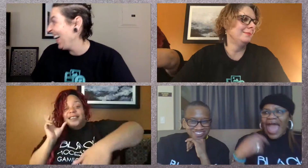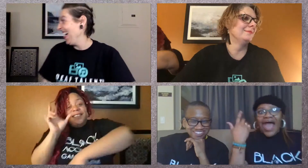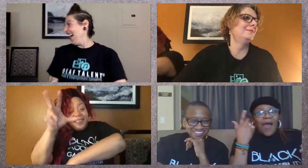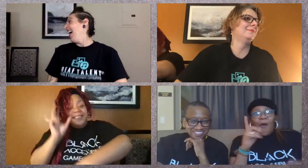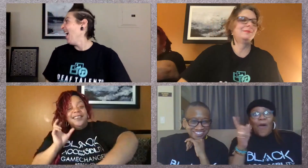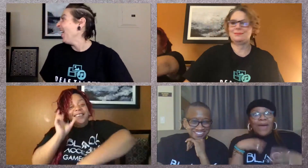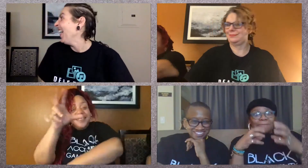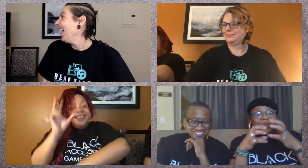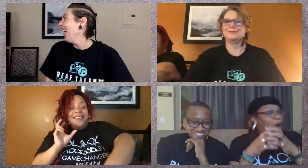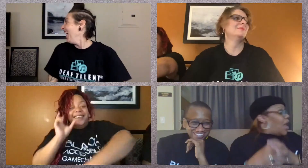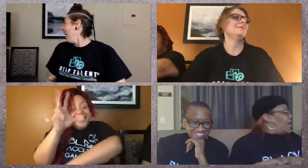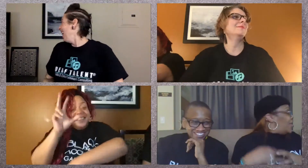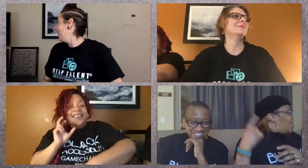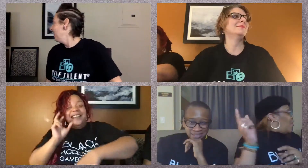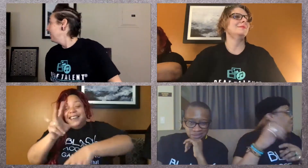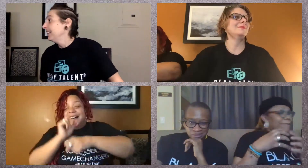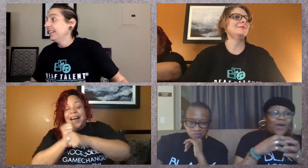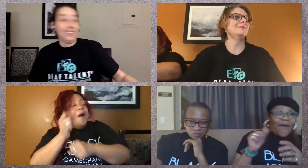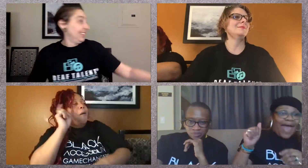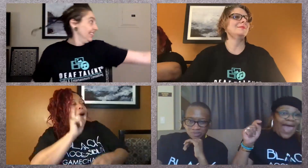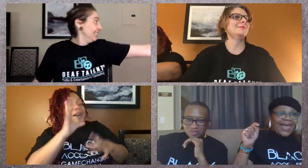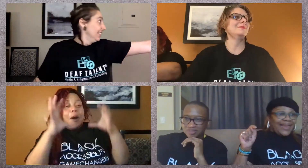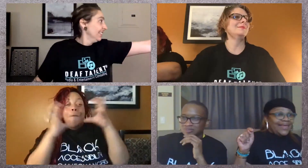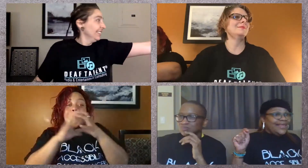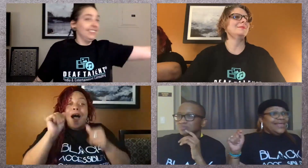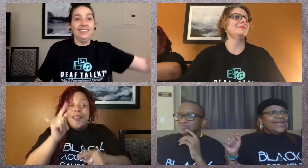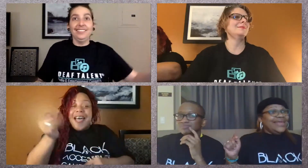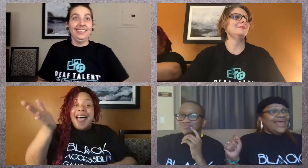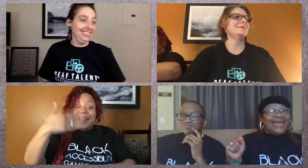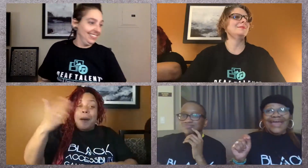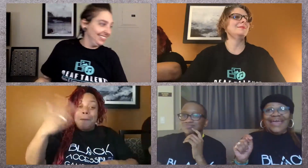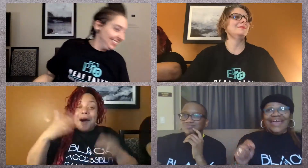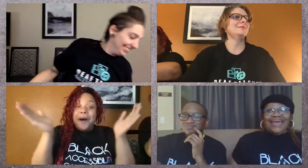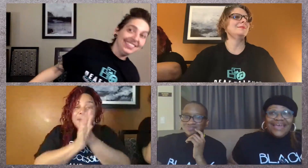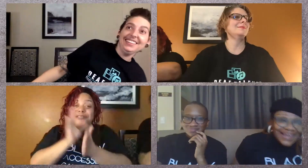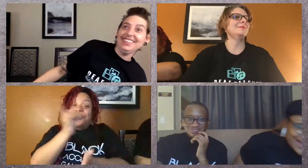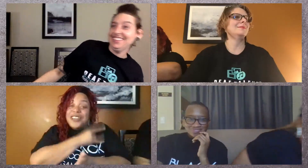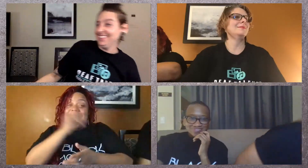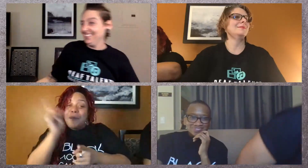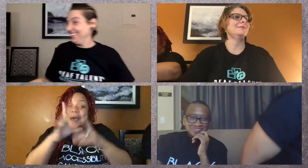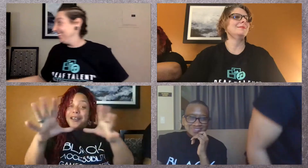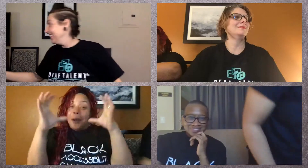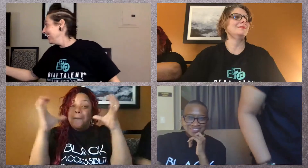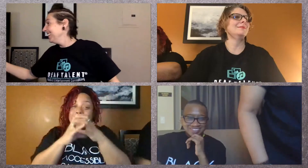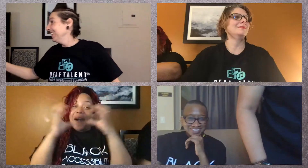Jade has a baseball bat and a baseball. Where's my ball? Where's my ball?